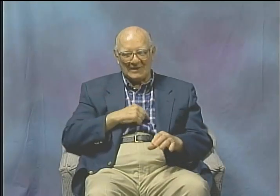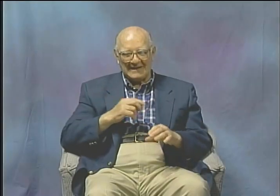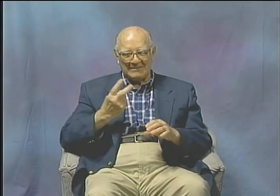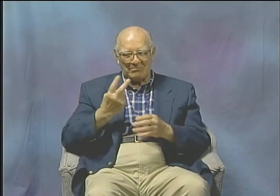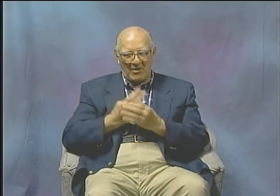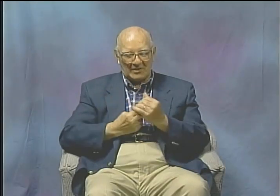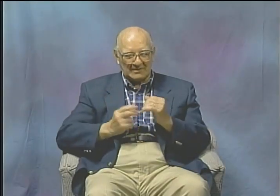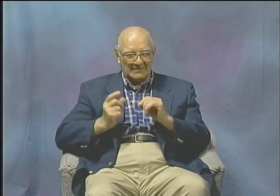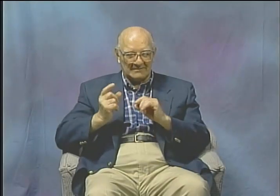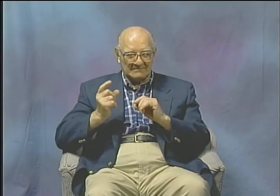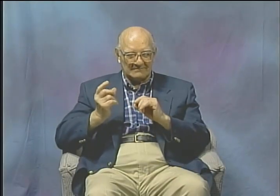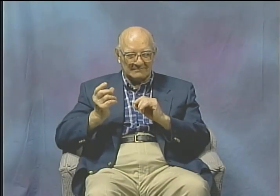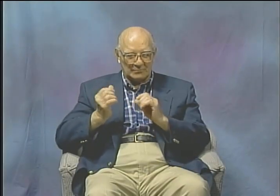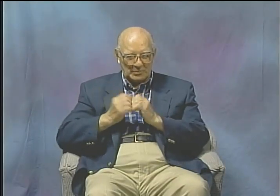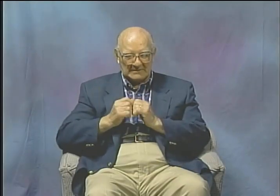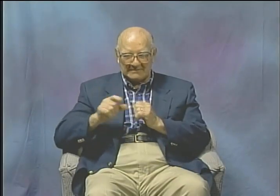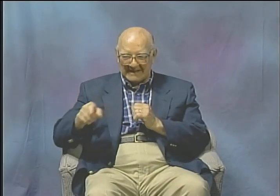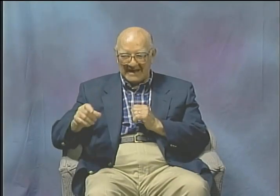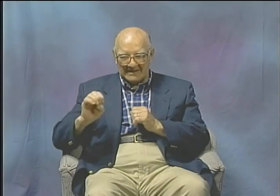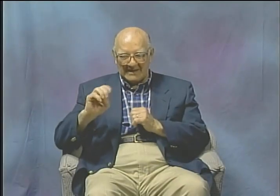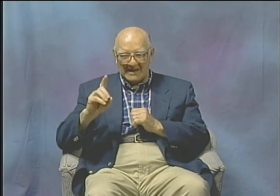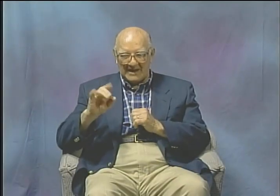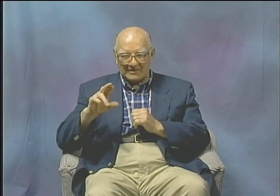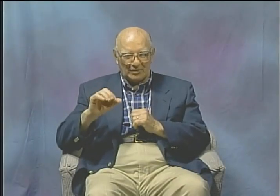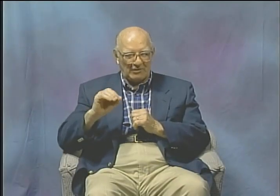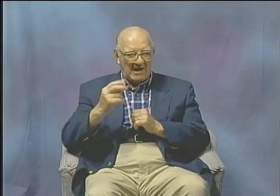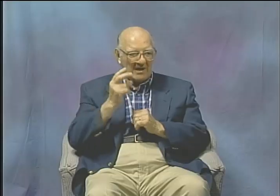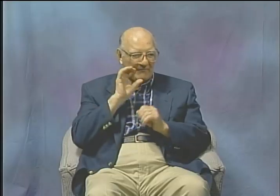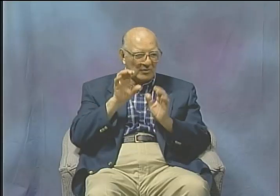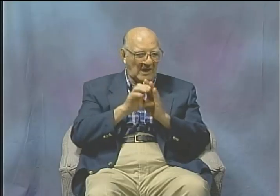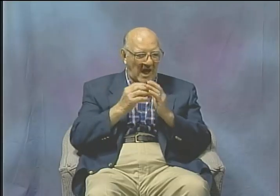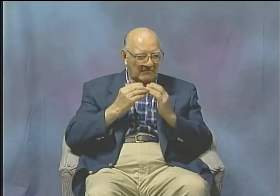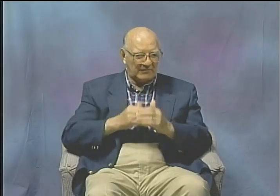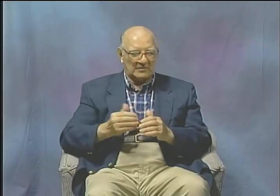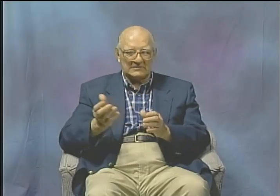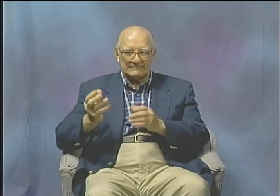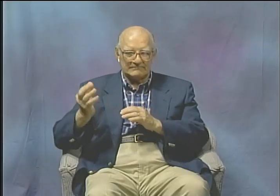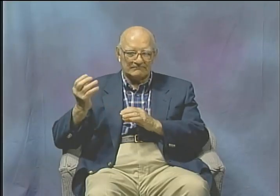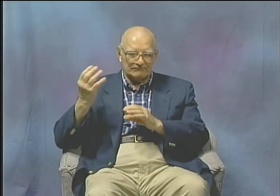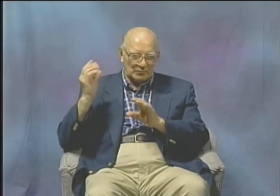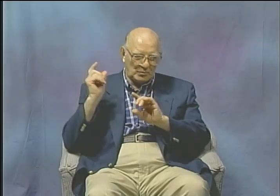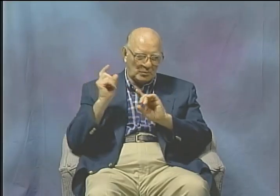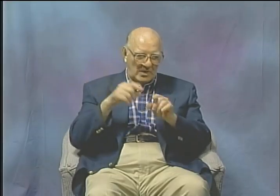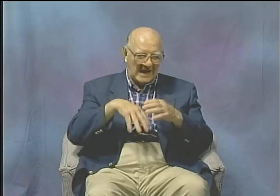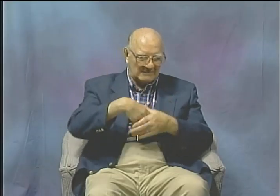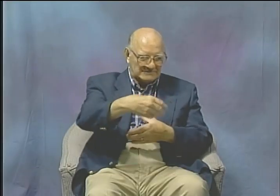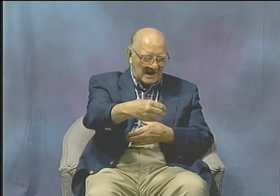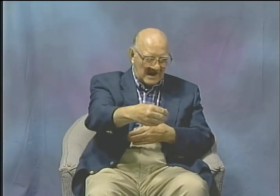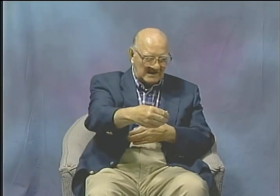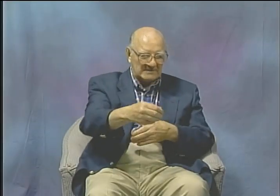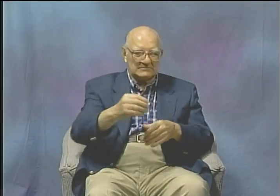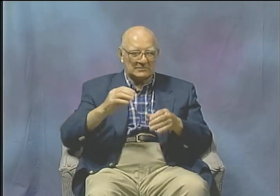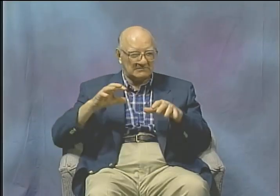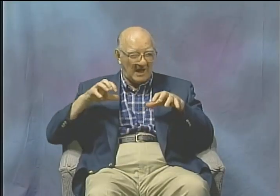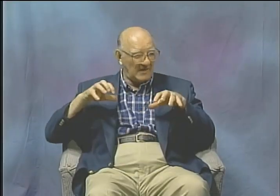We bought what that editor and photographer went outside with a lot of